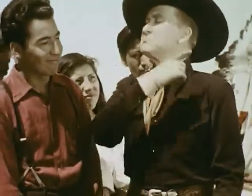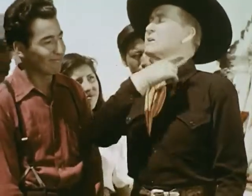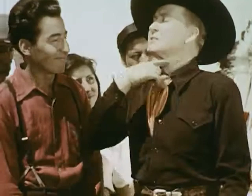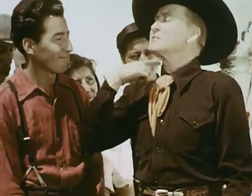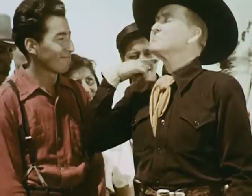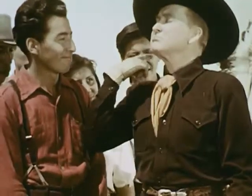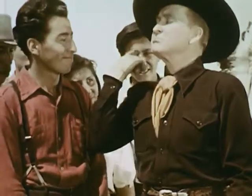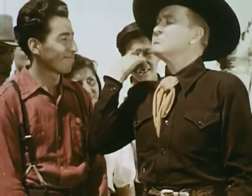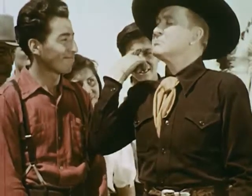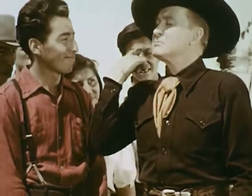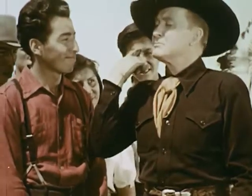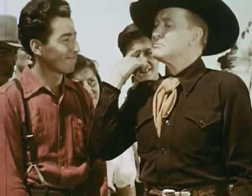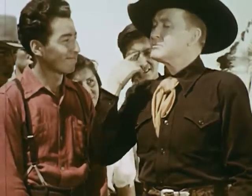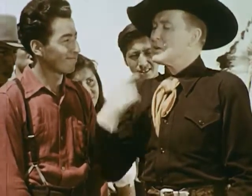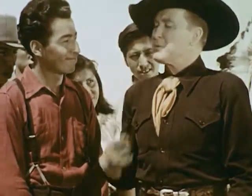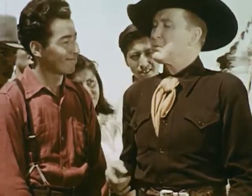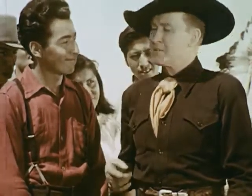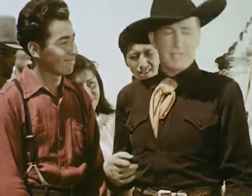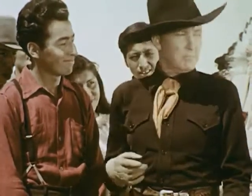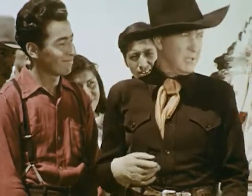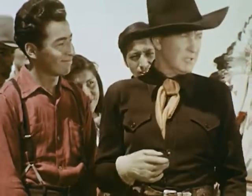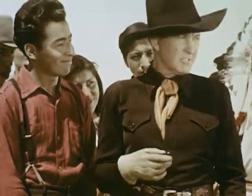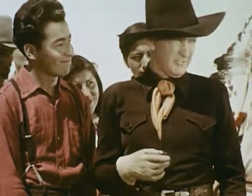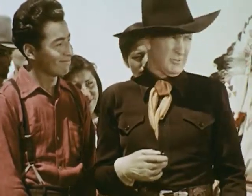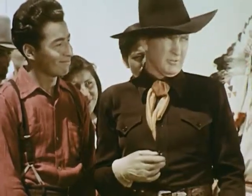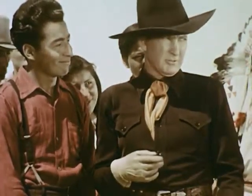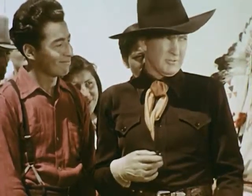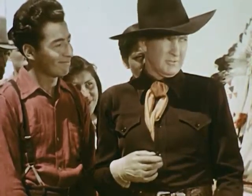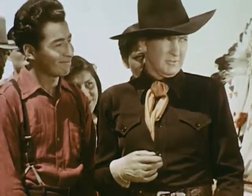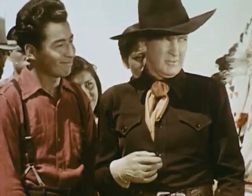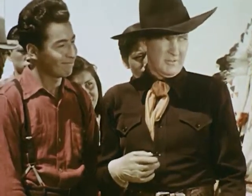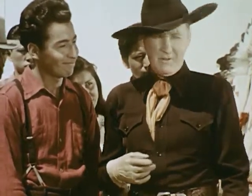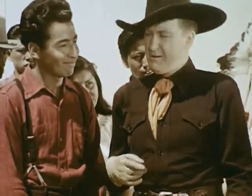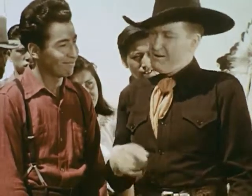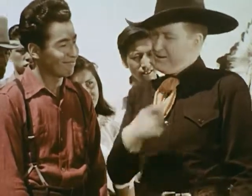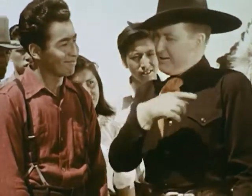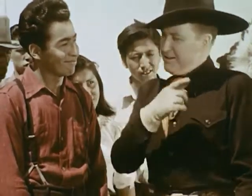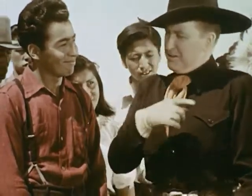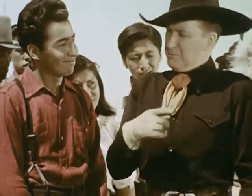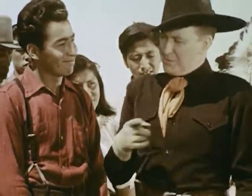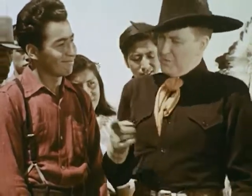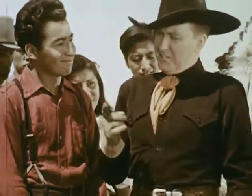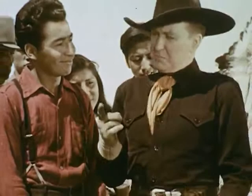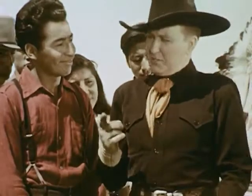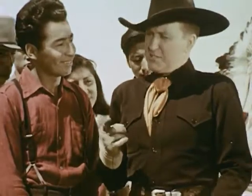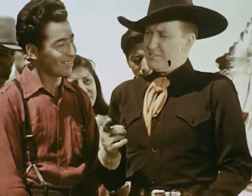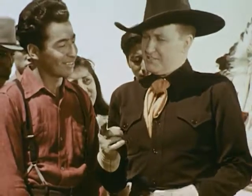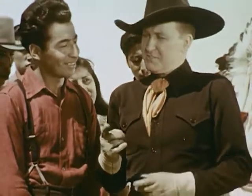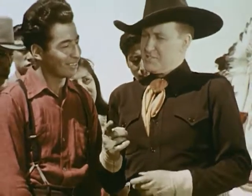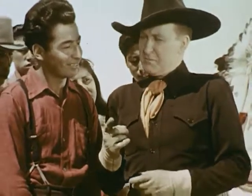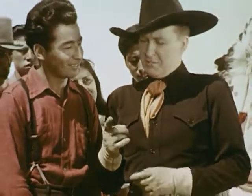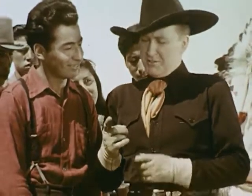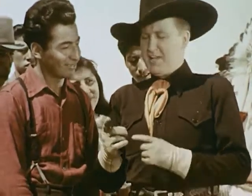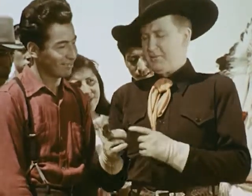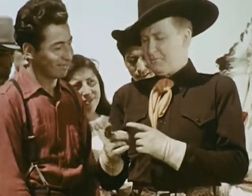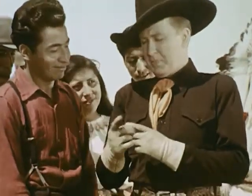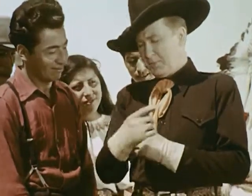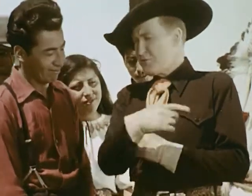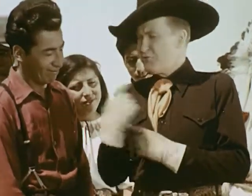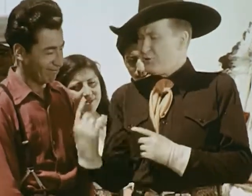Like this. Some people say that means cutthroats. There's one explanation that's even simpler than that. When the Sioux first